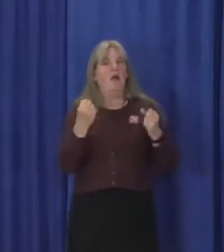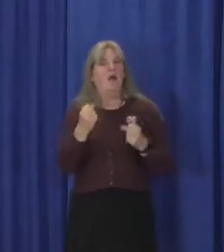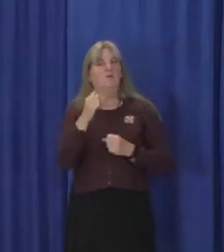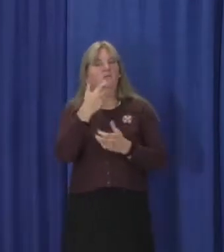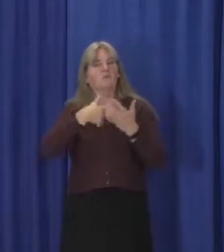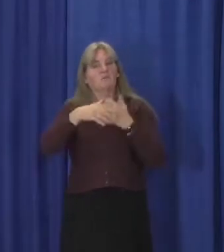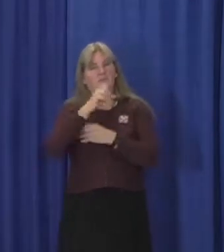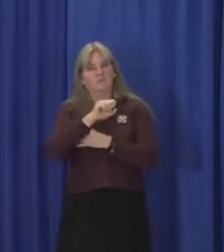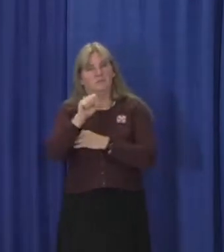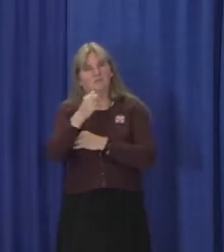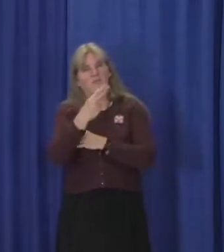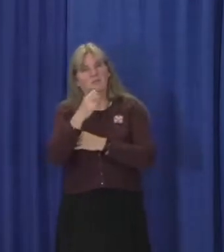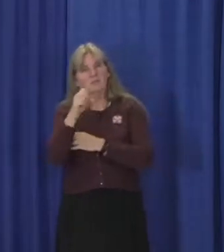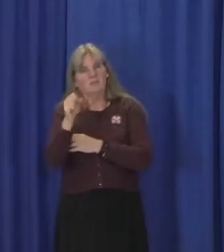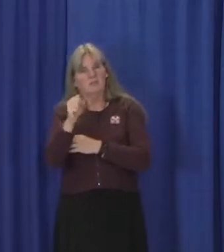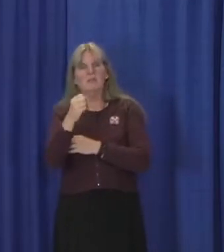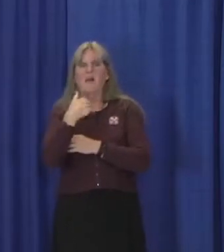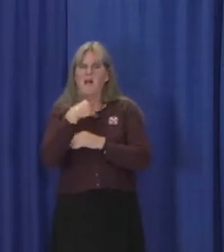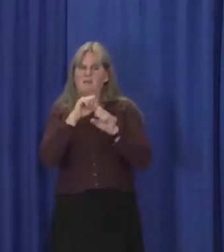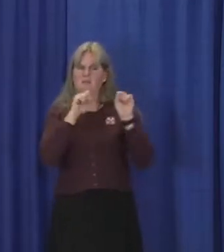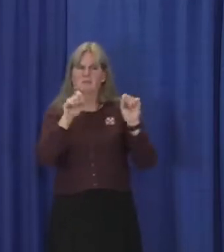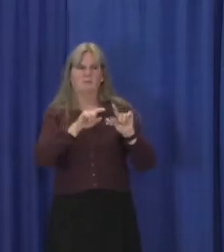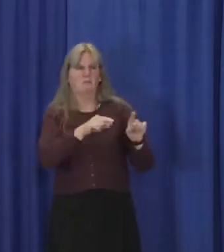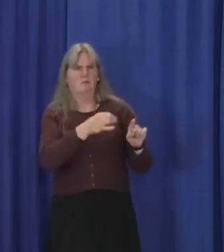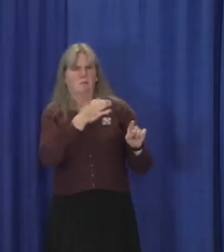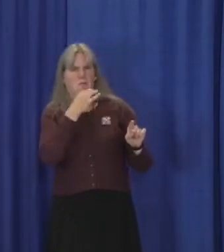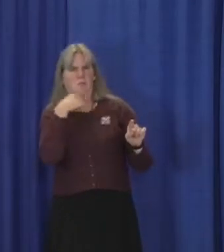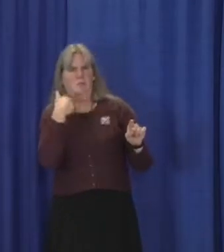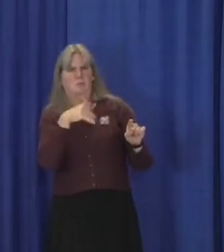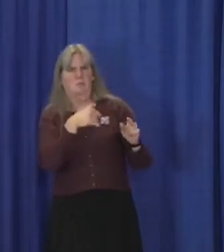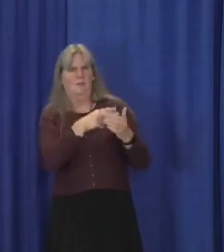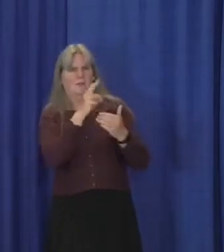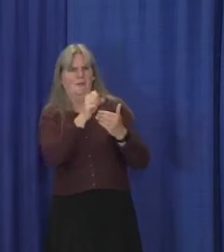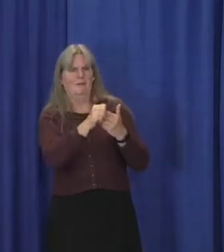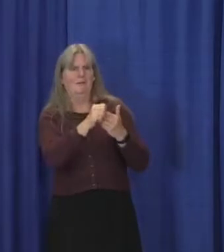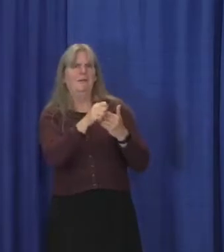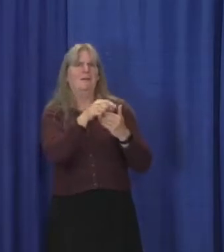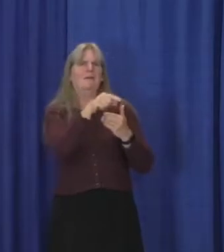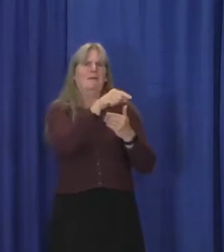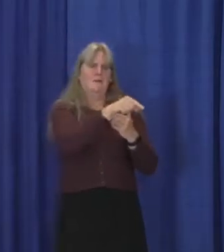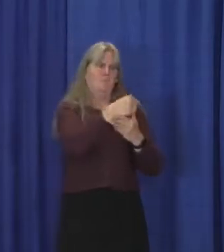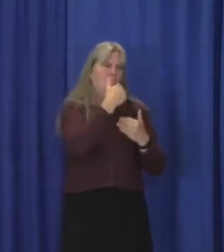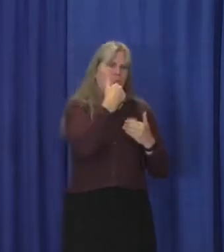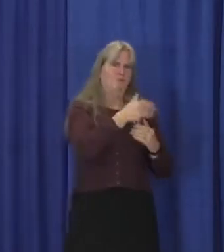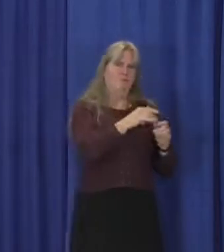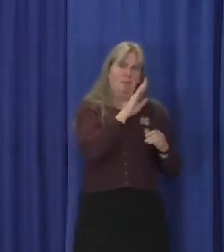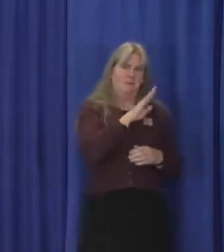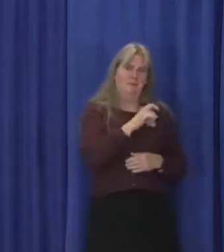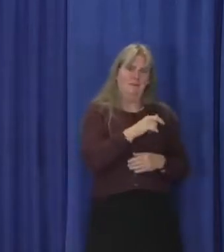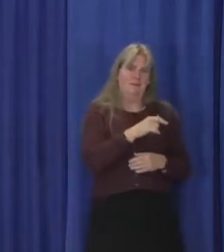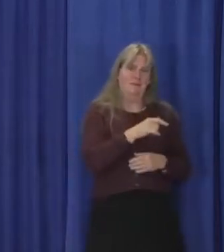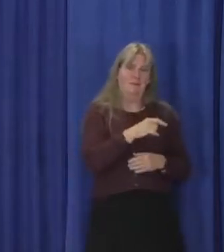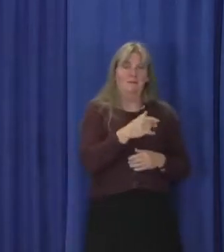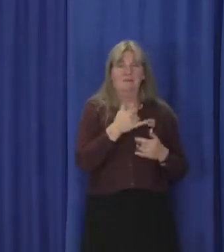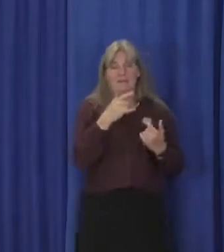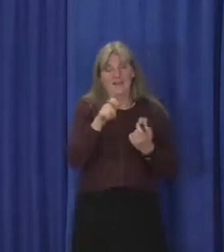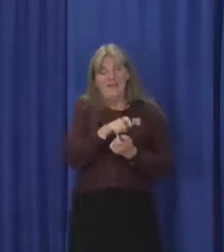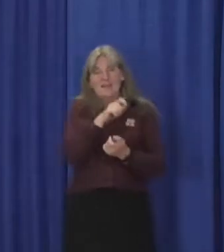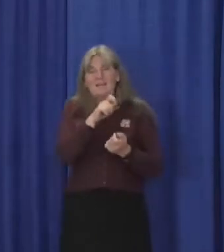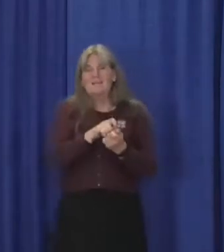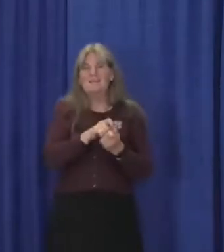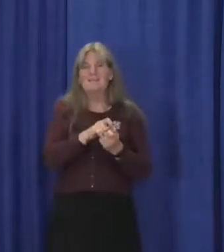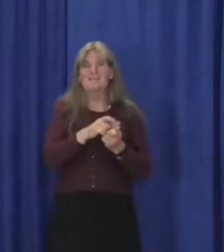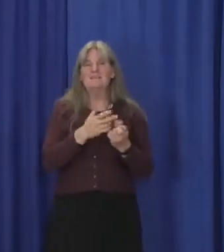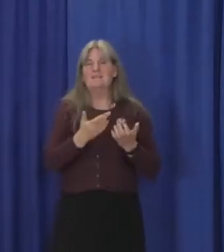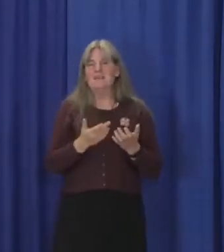excellent modernized digital system, and so does BC. We don't have any update today as far as